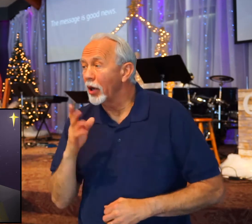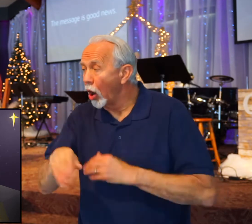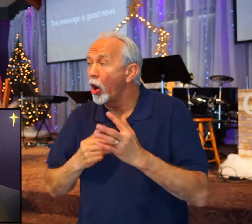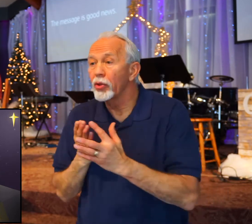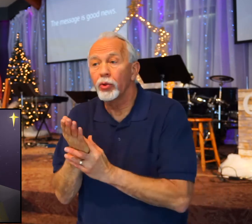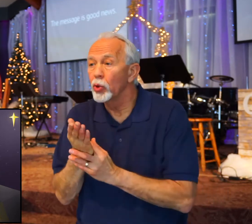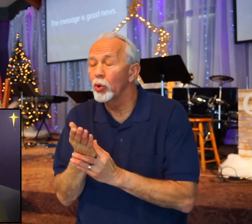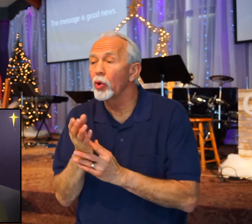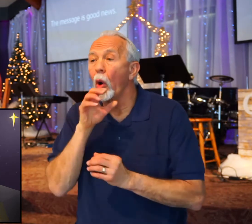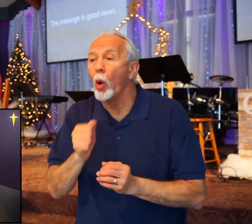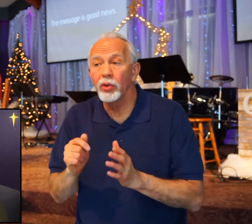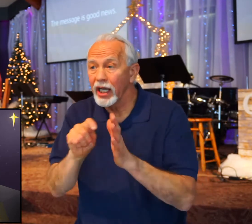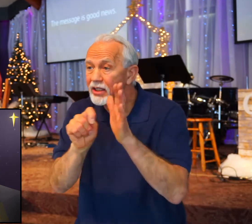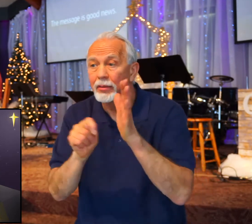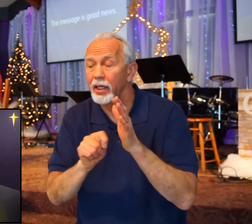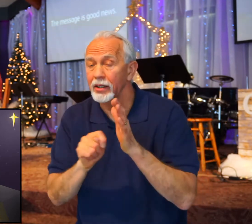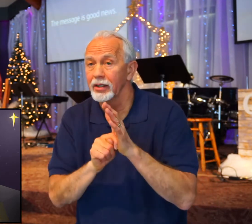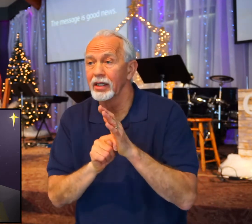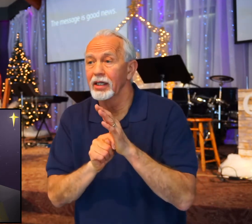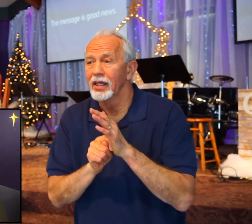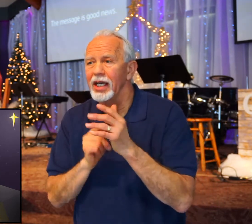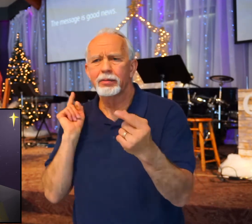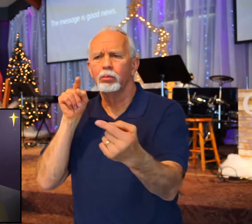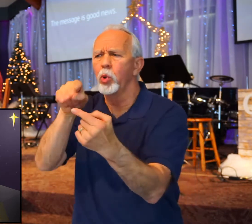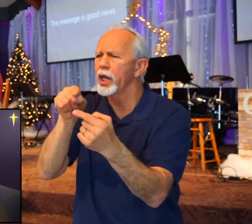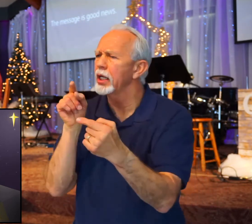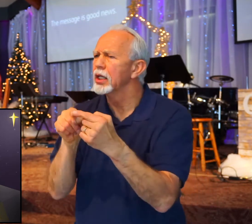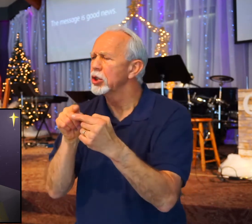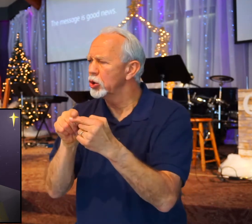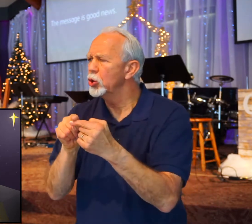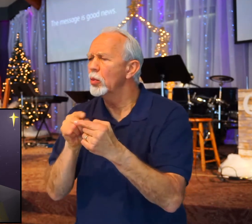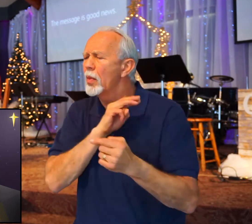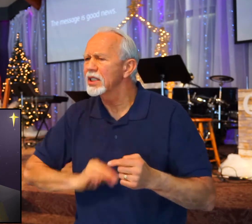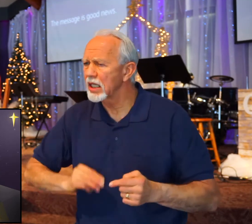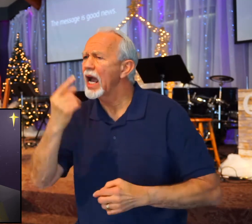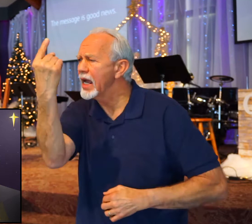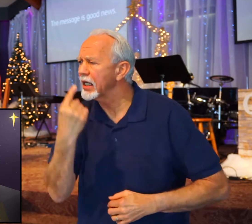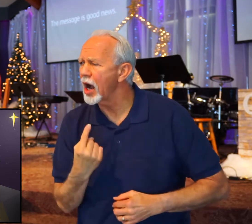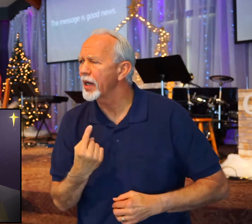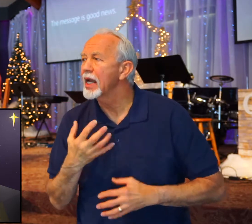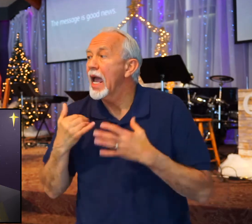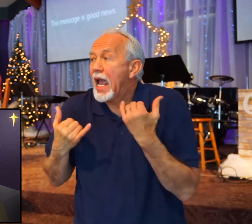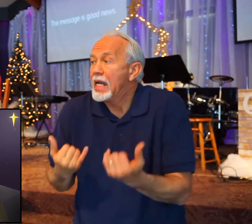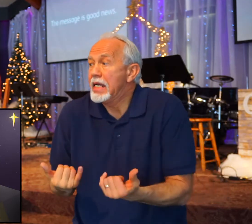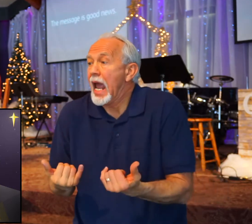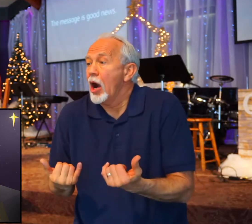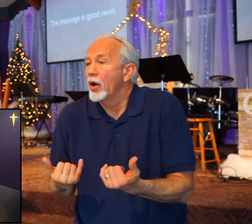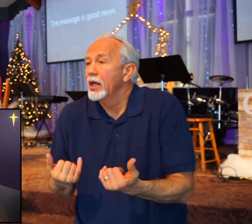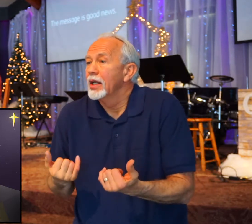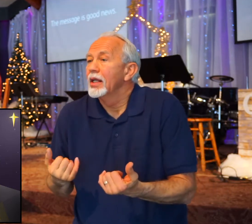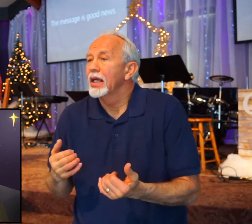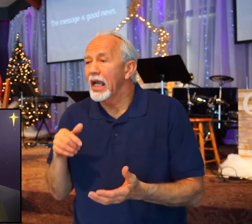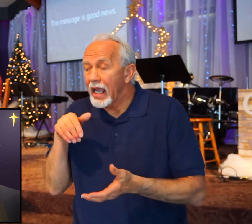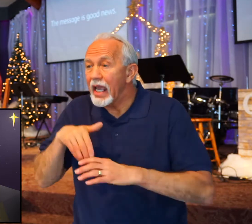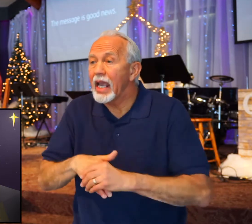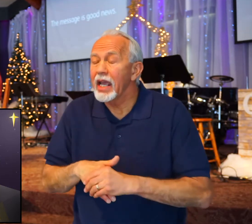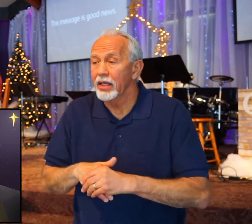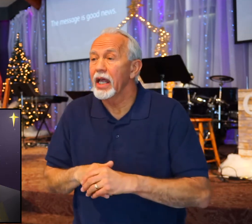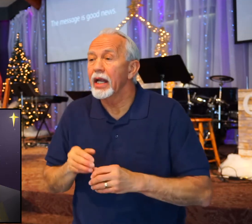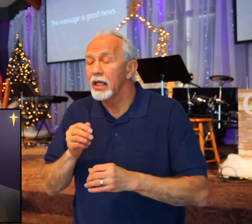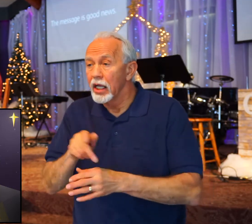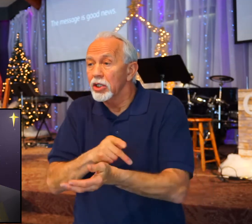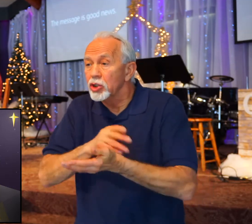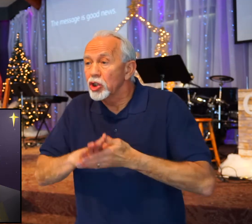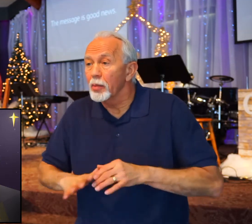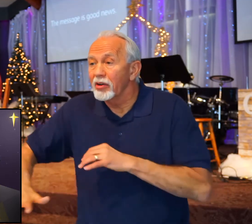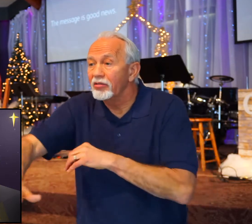the Bible, all throughout the Old Testament, it was pointing towards his coming. And now, in the field, we're